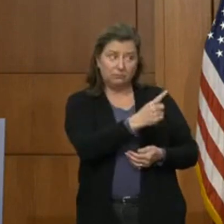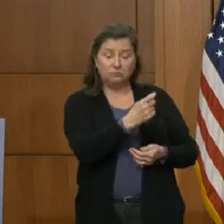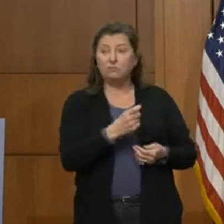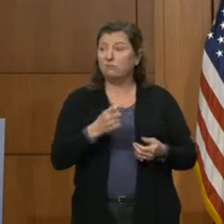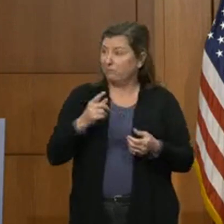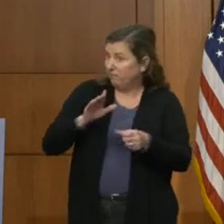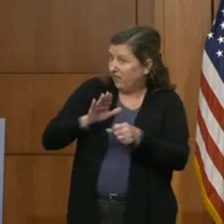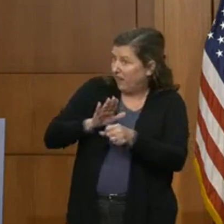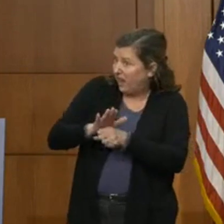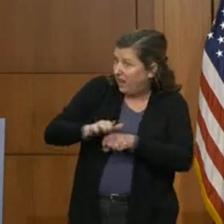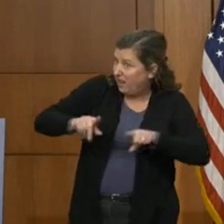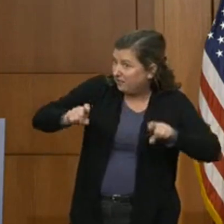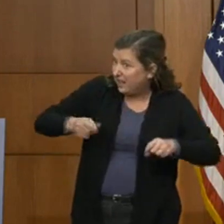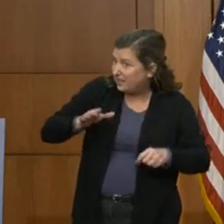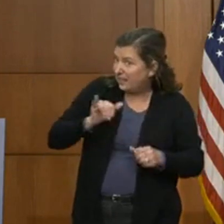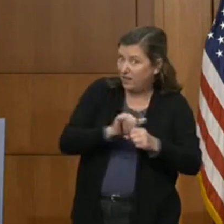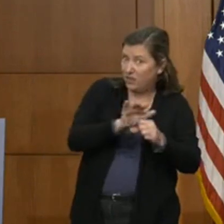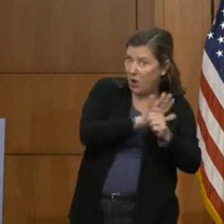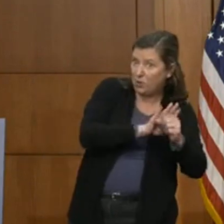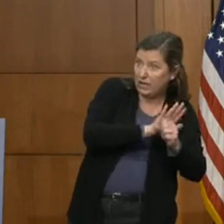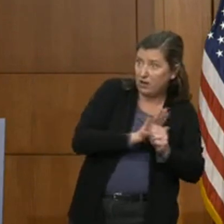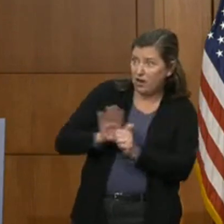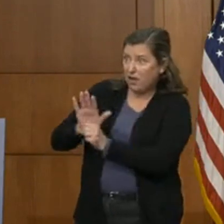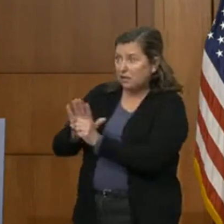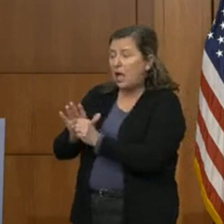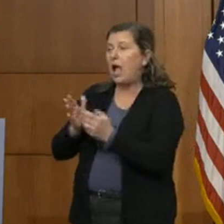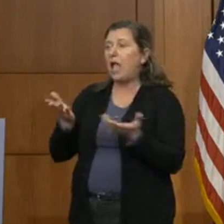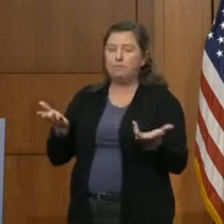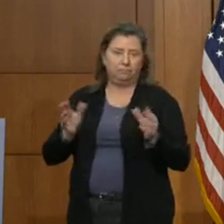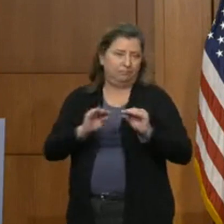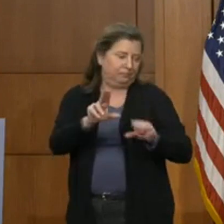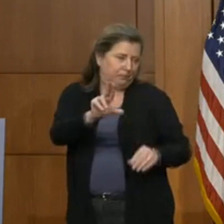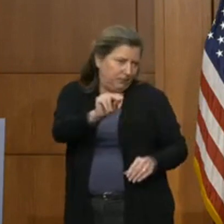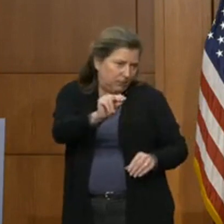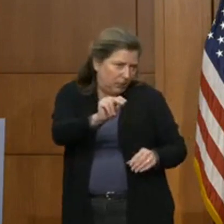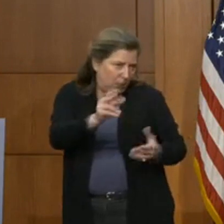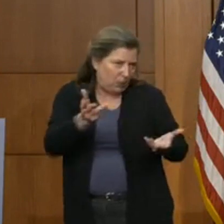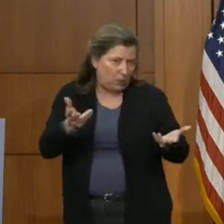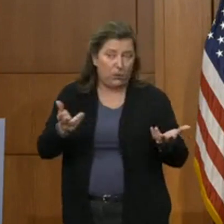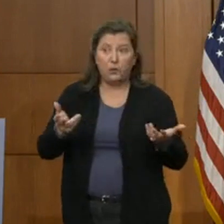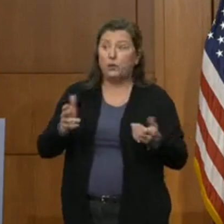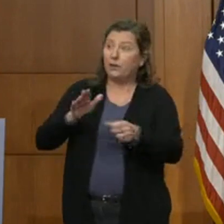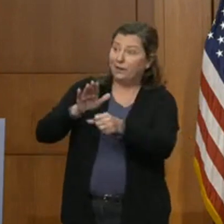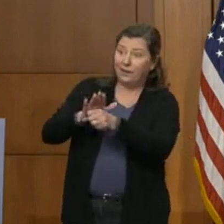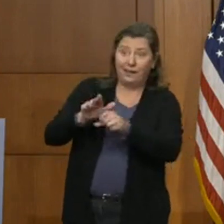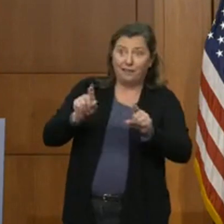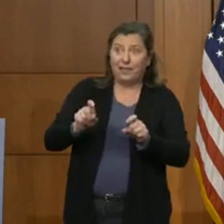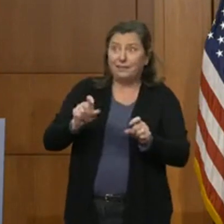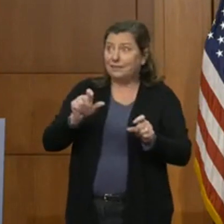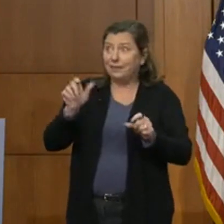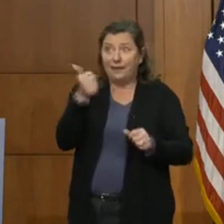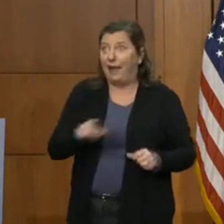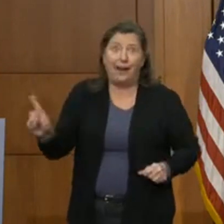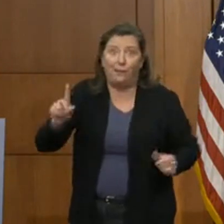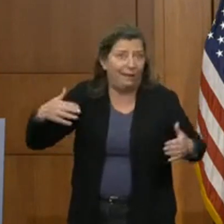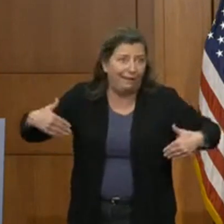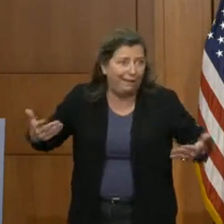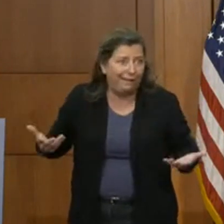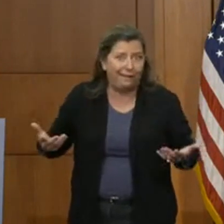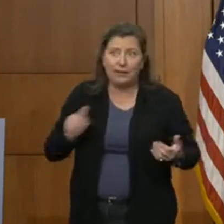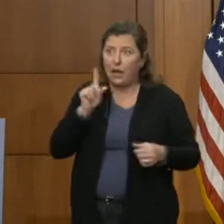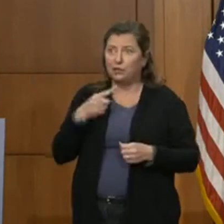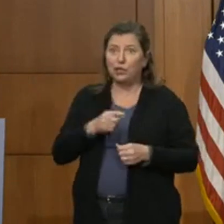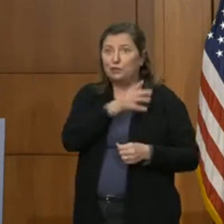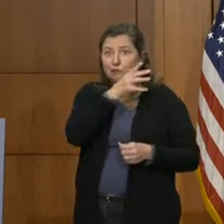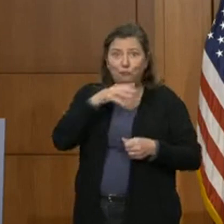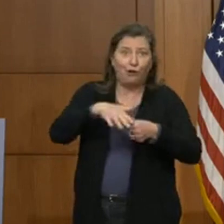has enough testing been done? The answer to that is obvious, no. Enough testing hadn't been done anywhere. Okay, it's not just in